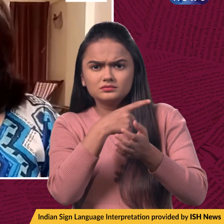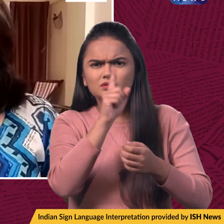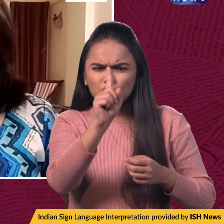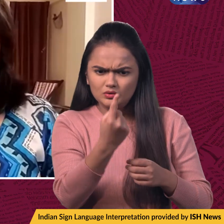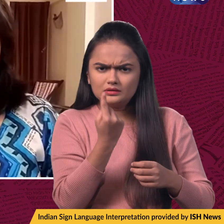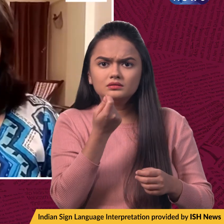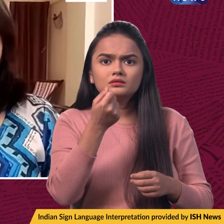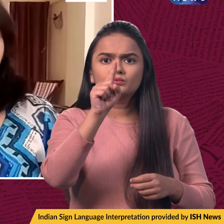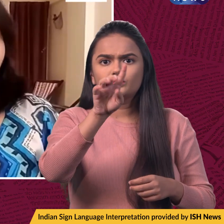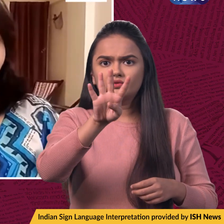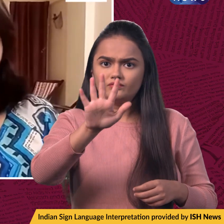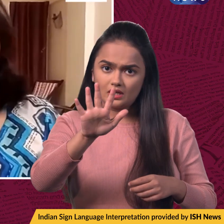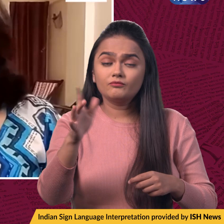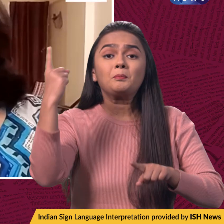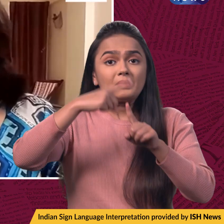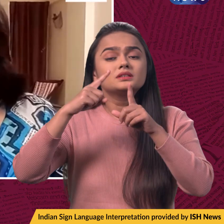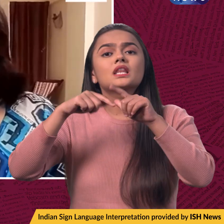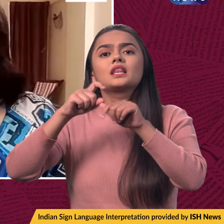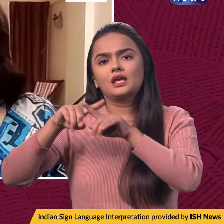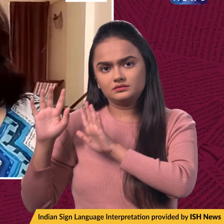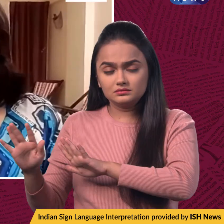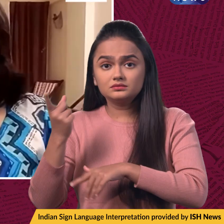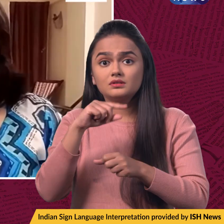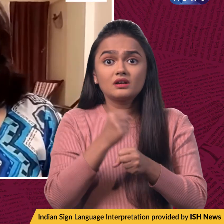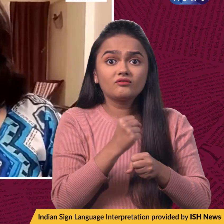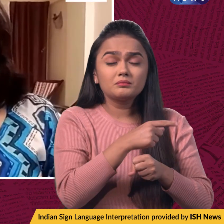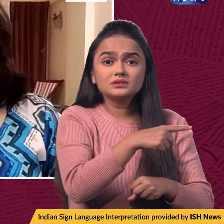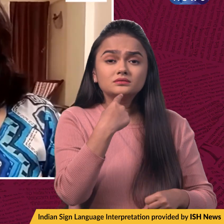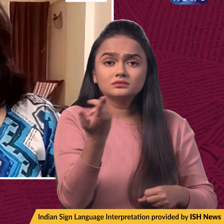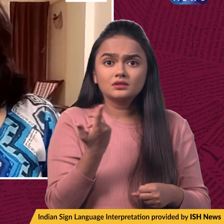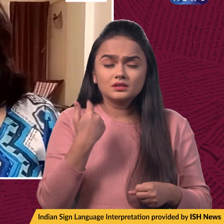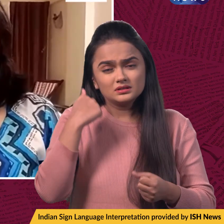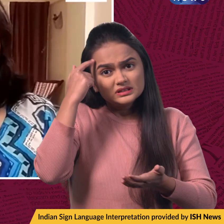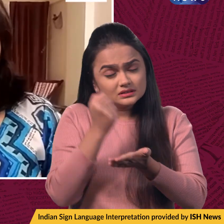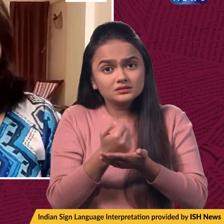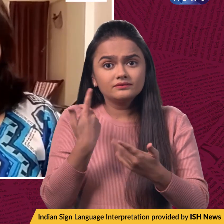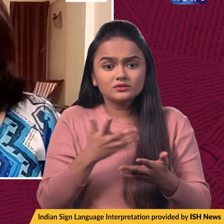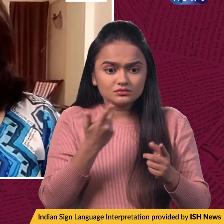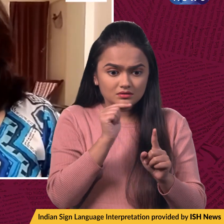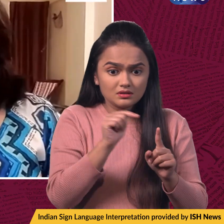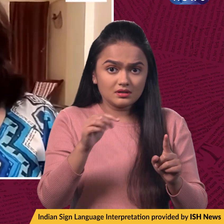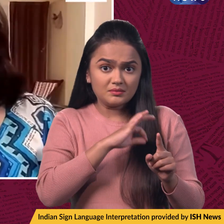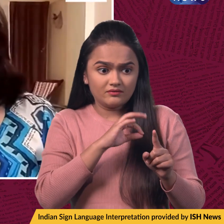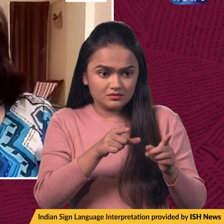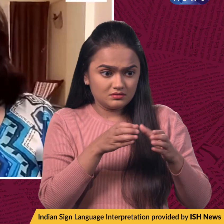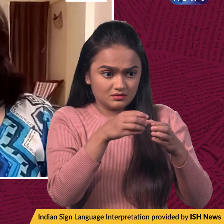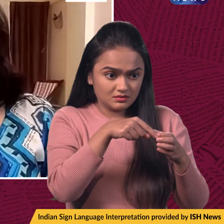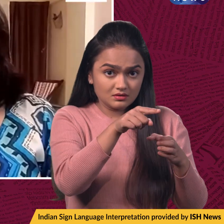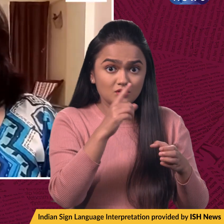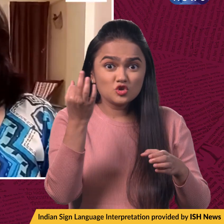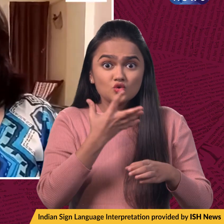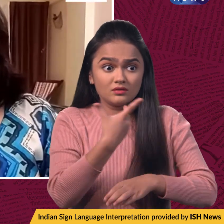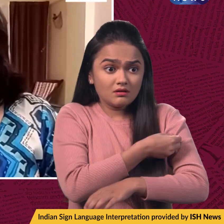costing 145 rupees, excluding taxes. Now, the government is yet to decide on which segment of beneficiaries this